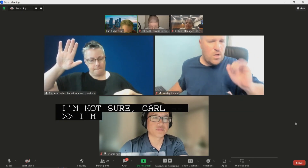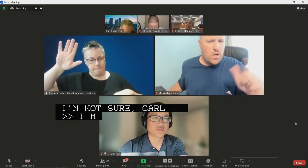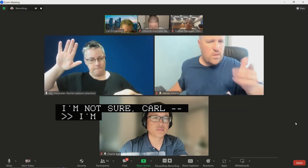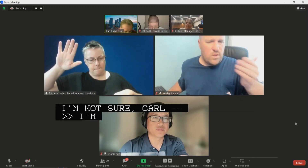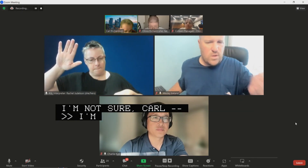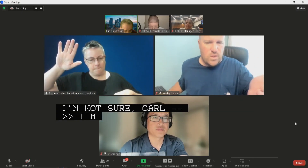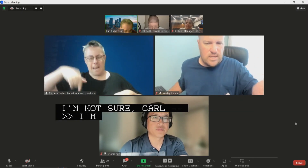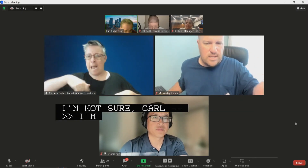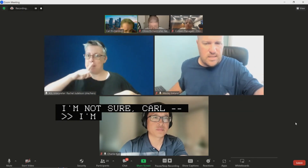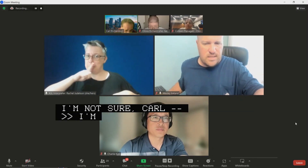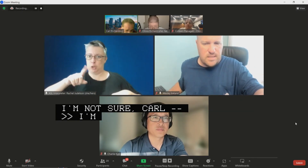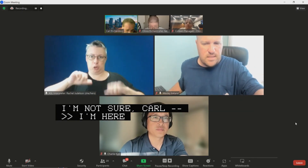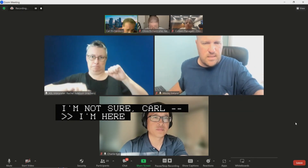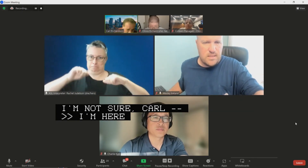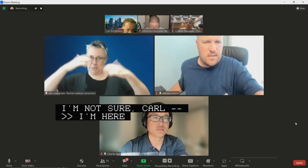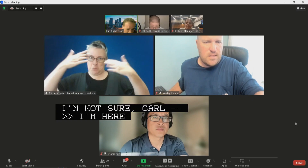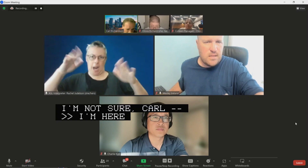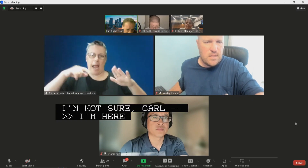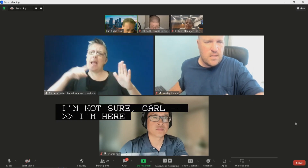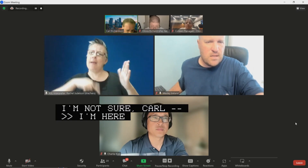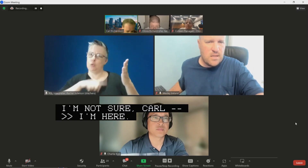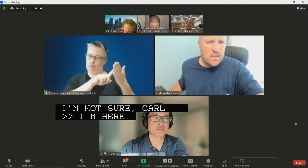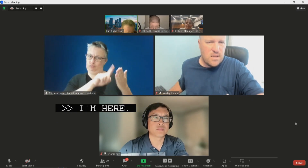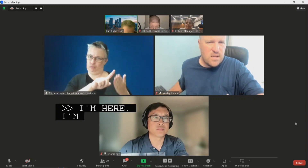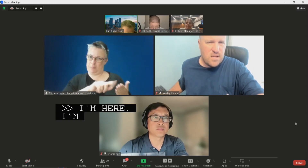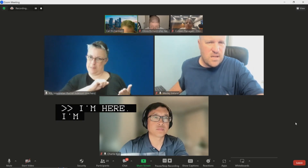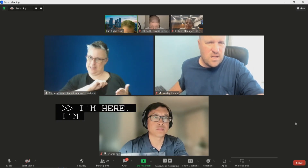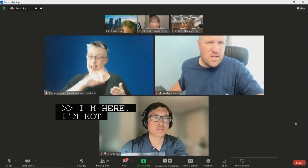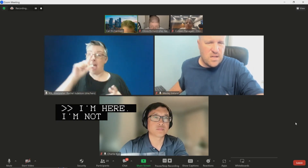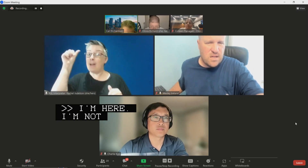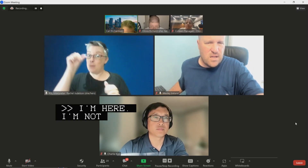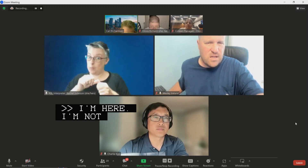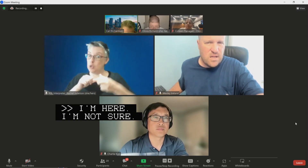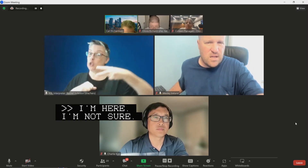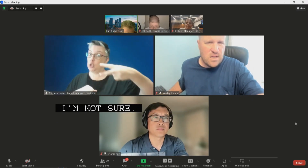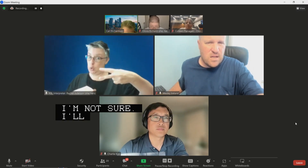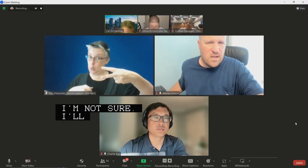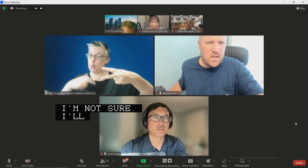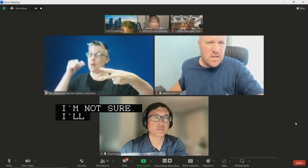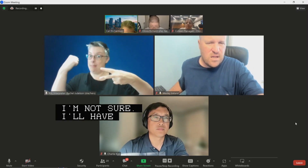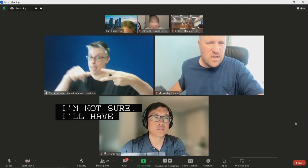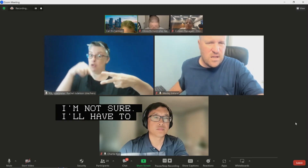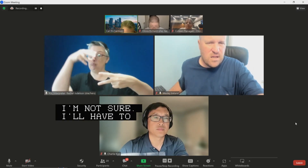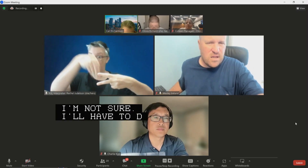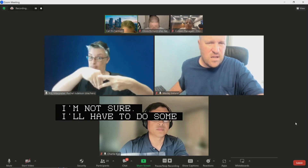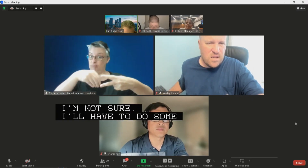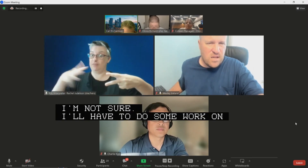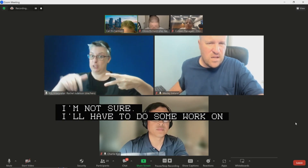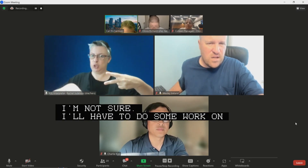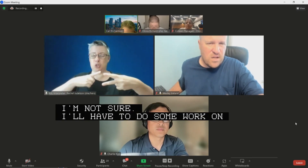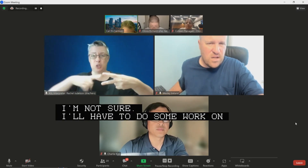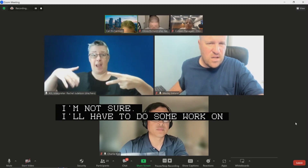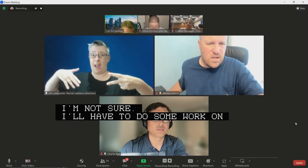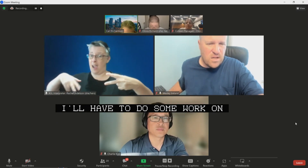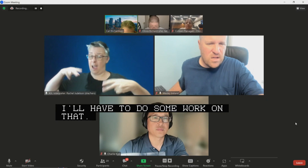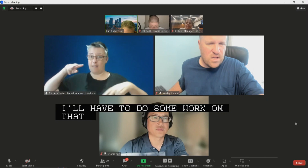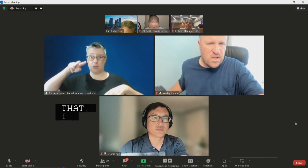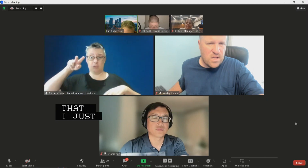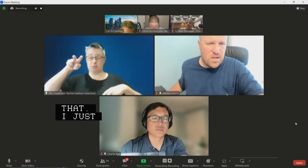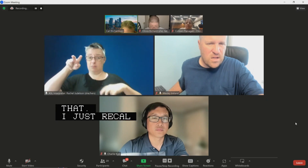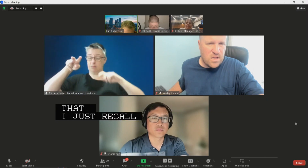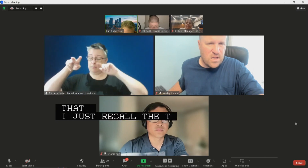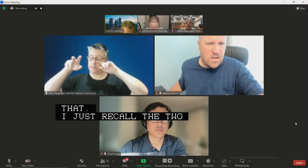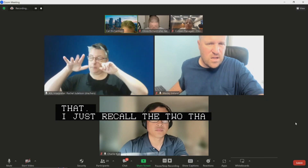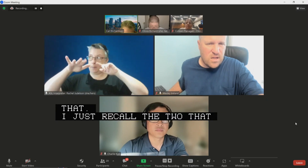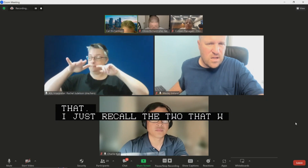I'm not sure. I'd have to do some looking. I just recall the two that were mentioned. I haven't had a chance to look at